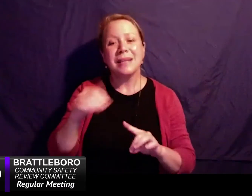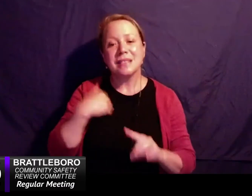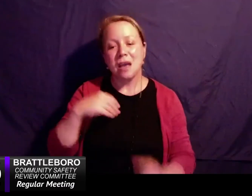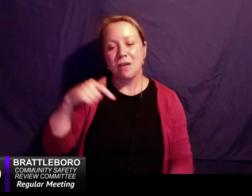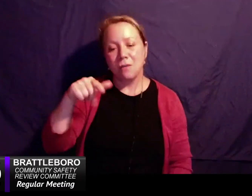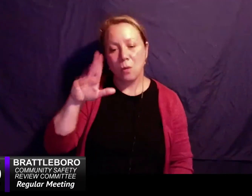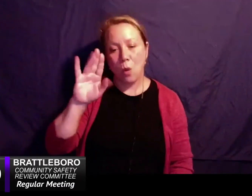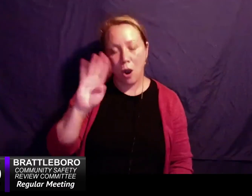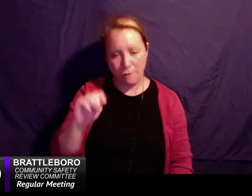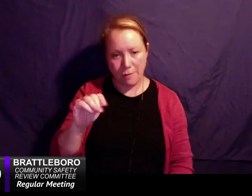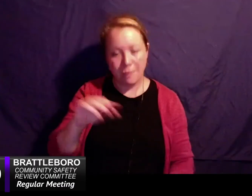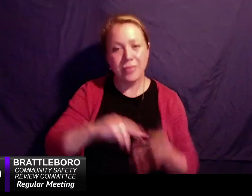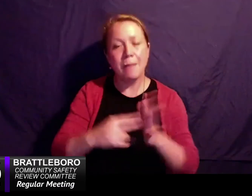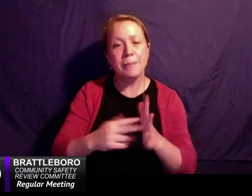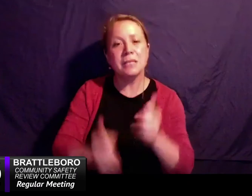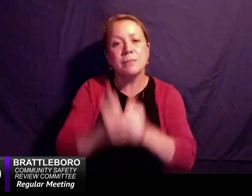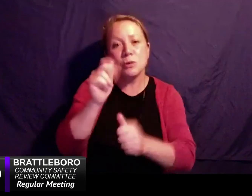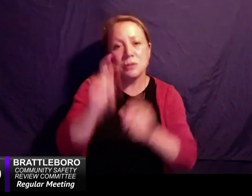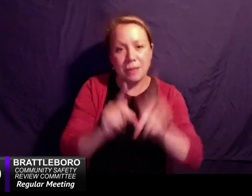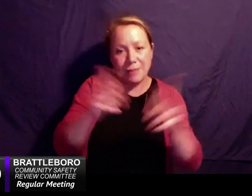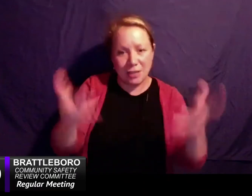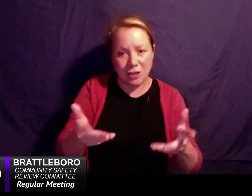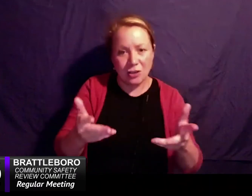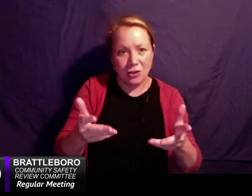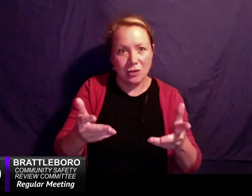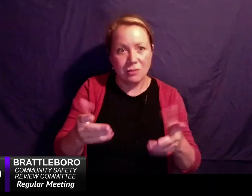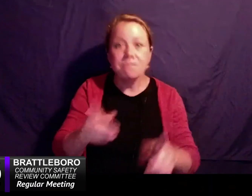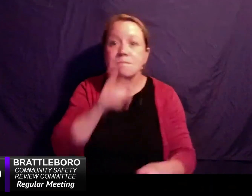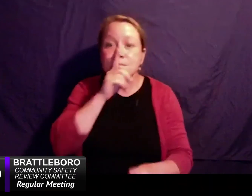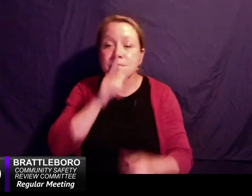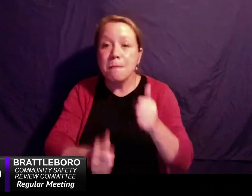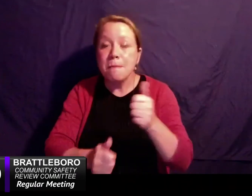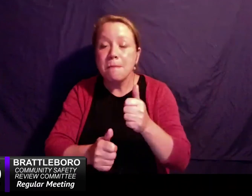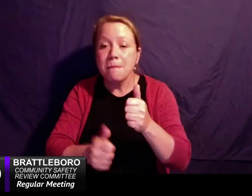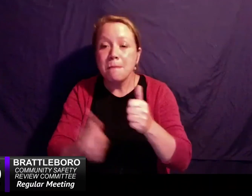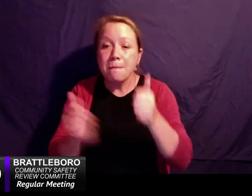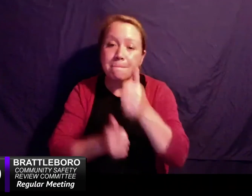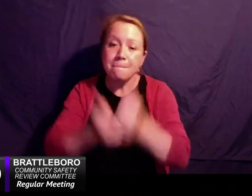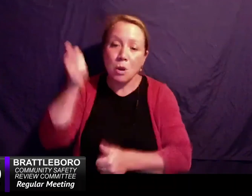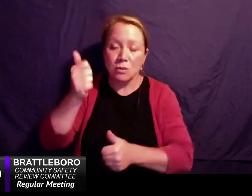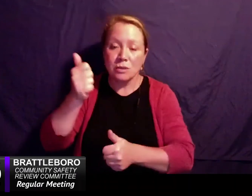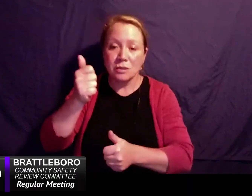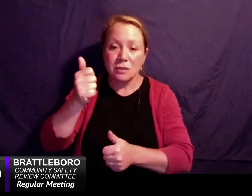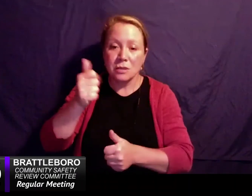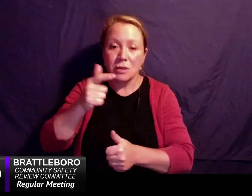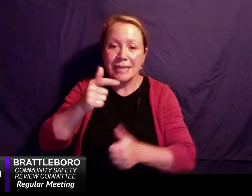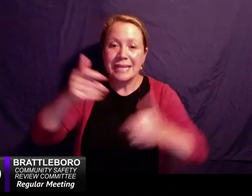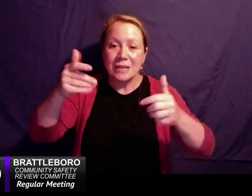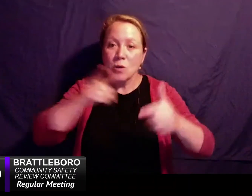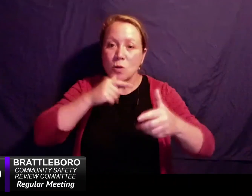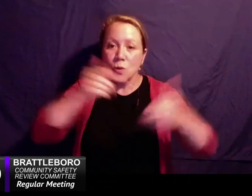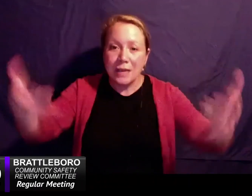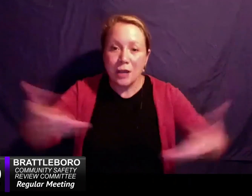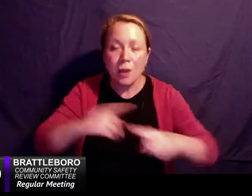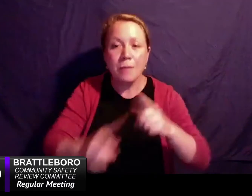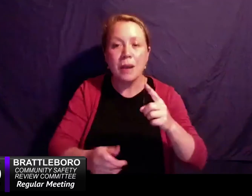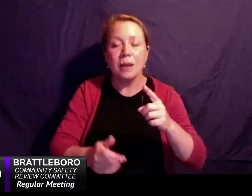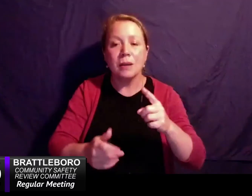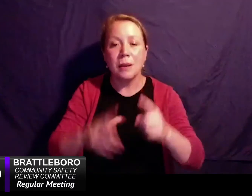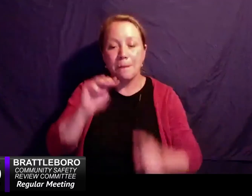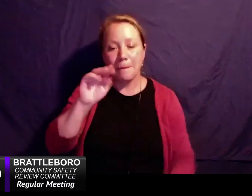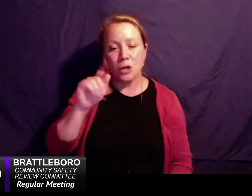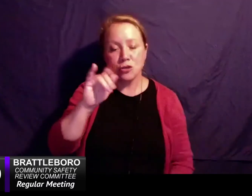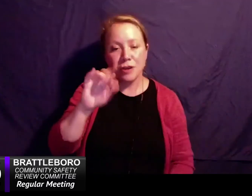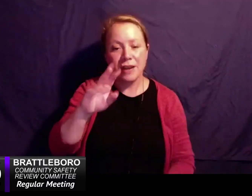a majority of the committee members, and it's not a majority of the committee members present, it's a majority of the seats. So we have